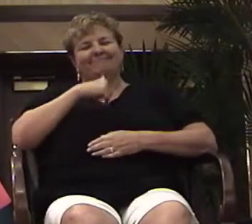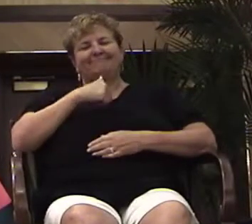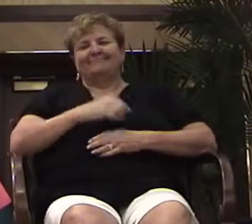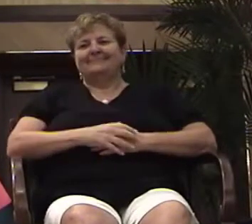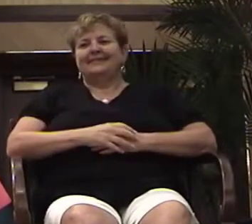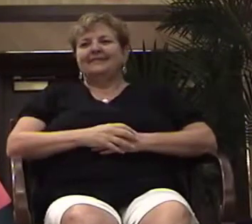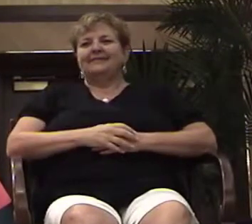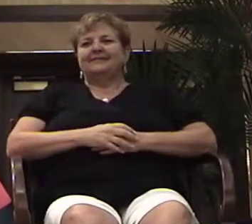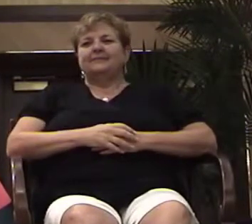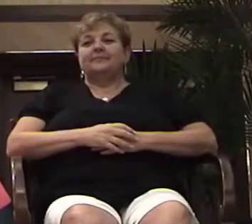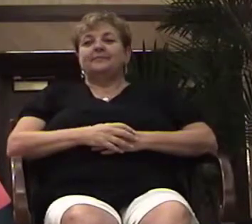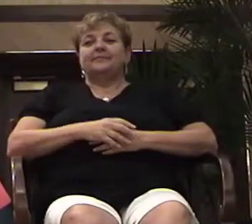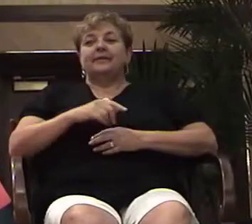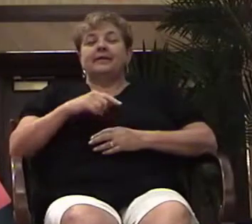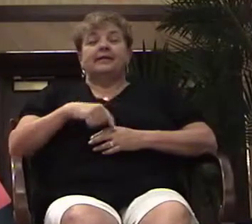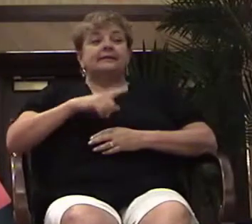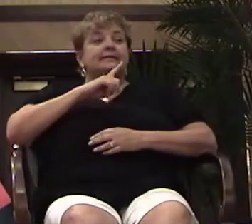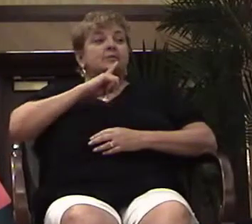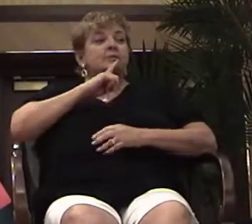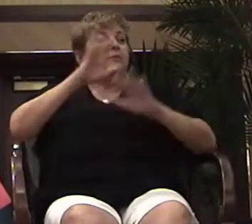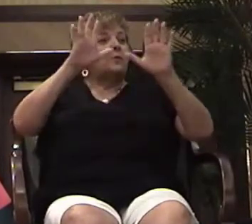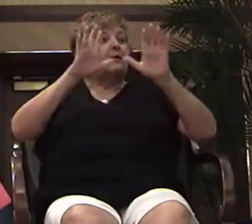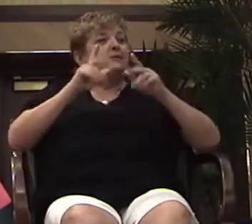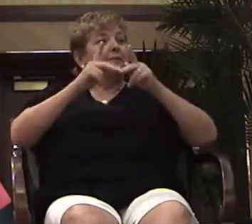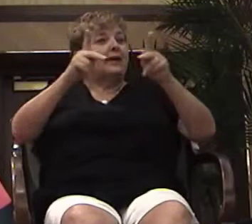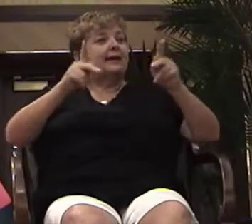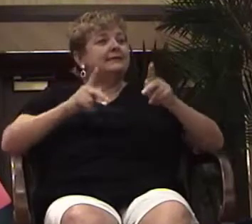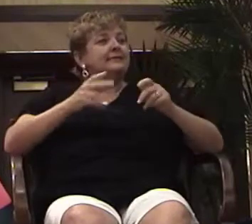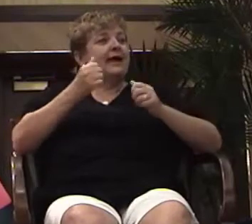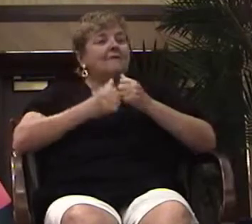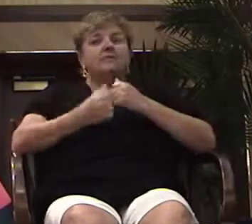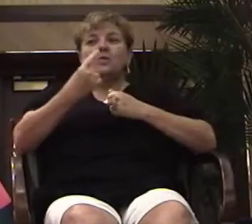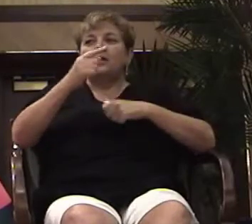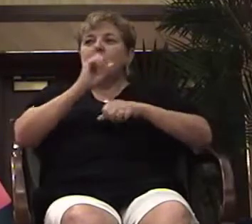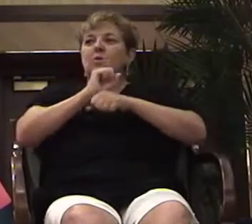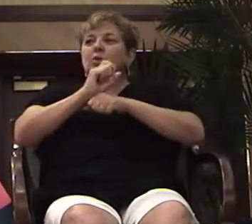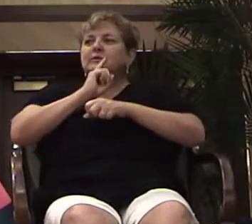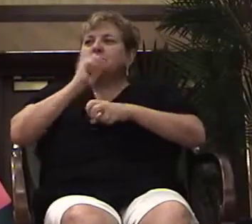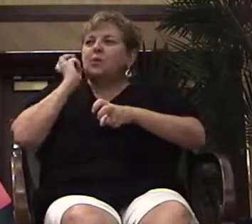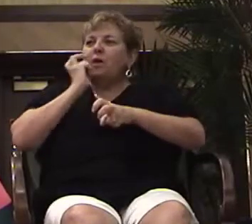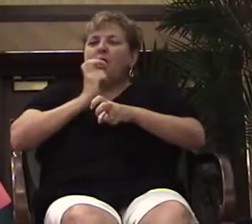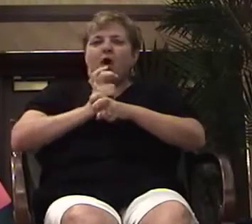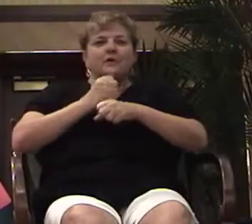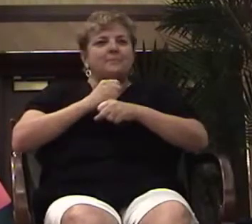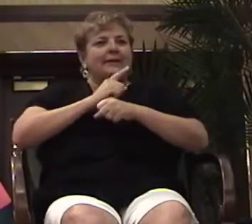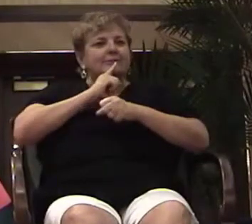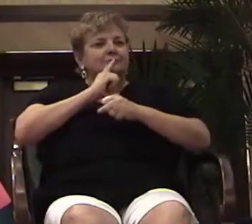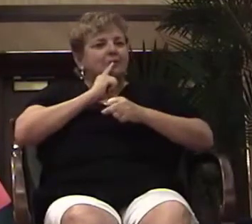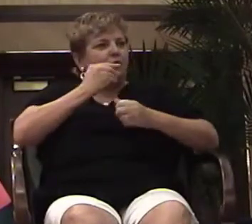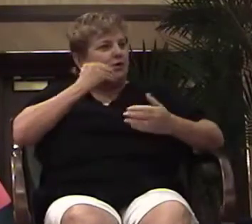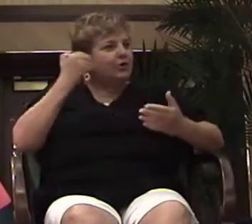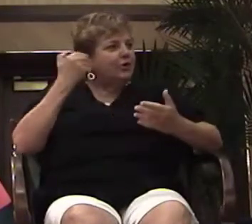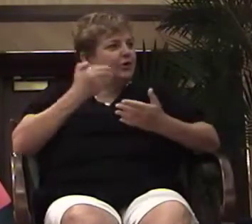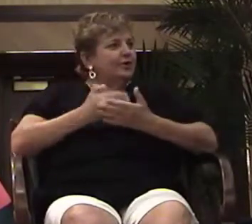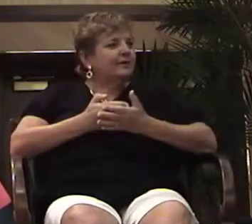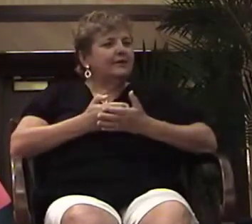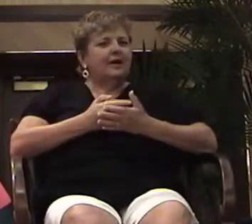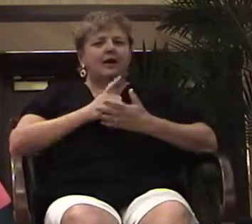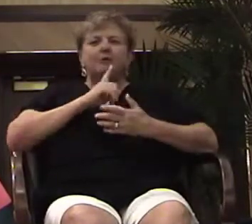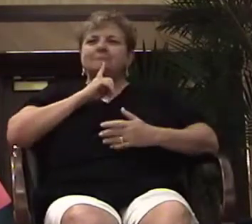This is really a wonderful place. Everybody has worked so hard to make it so good, and I'm just enjoying the heck out